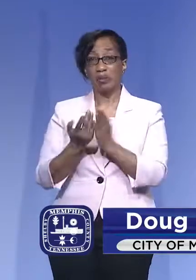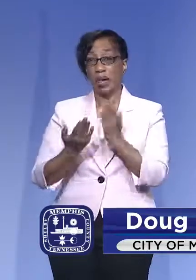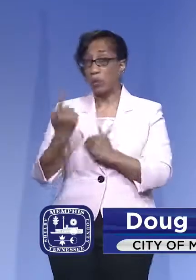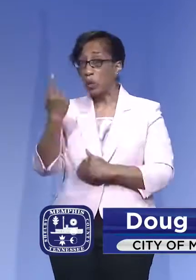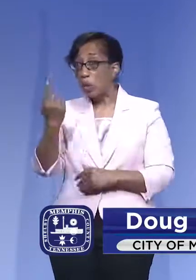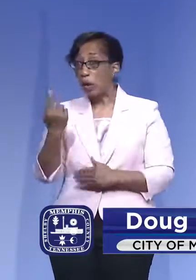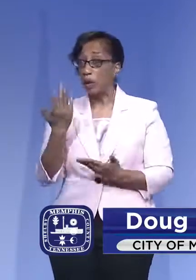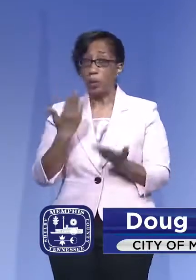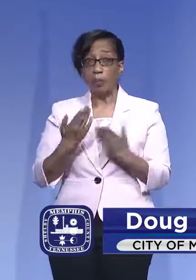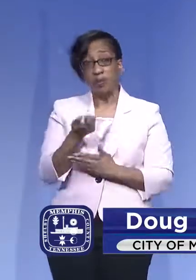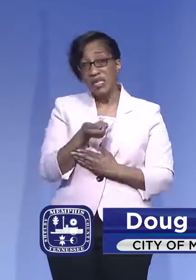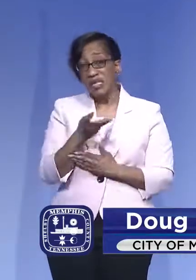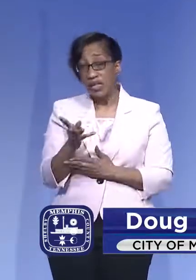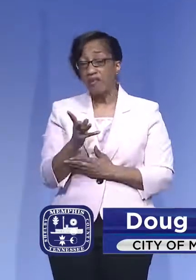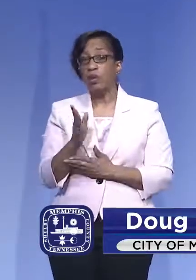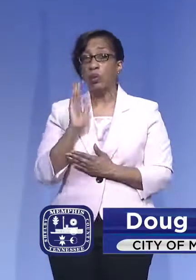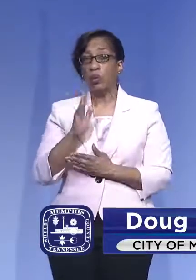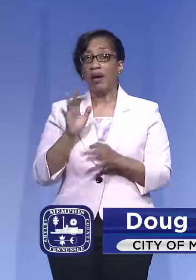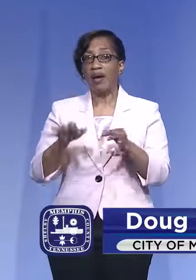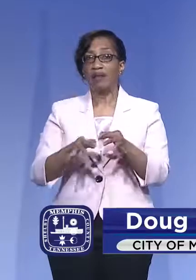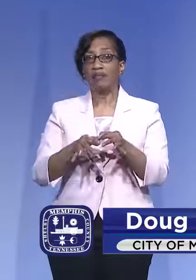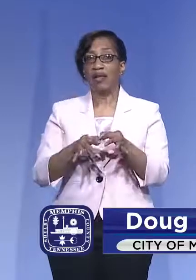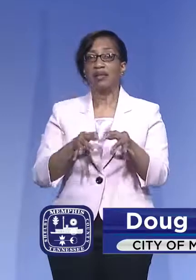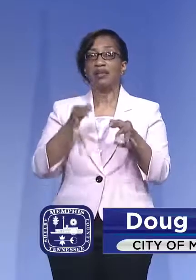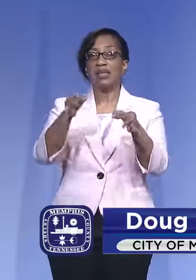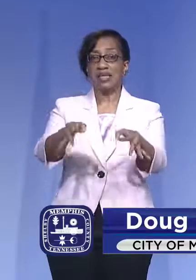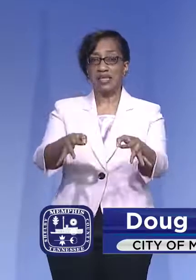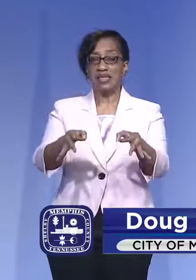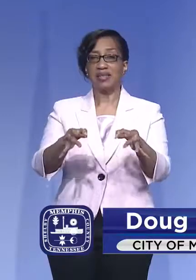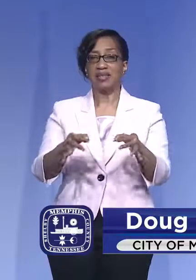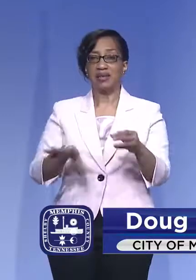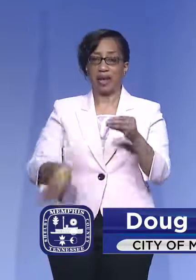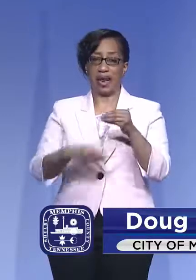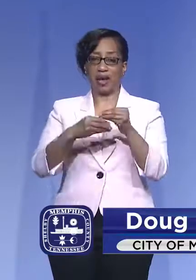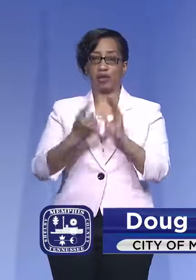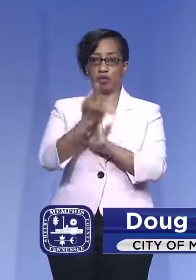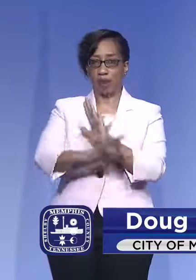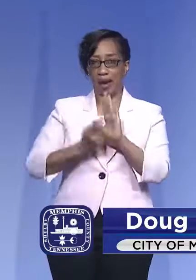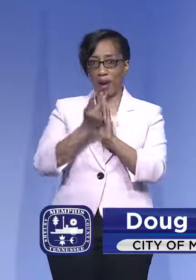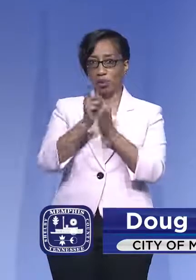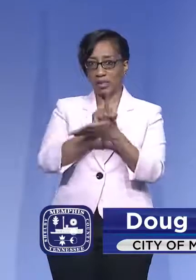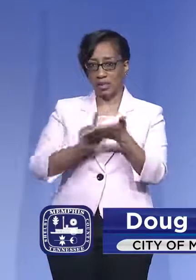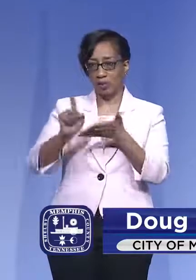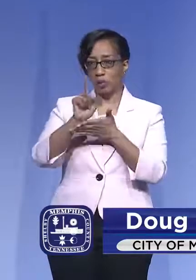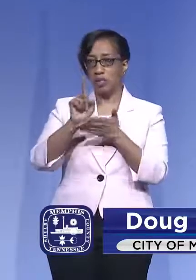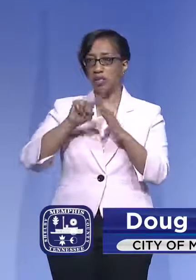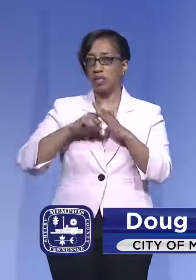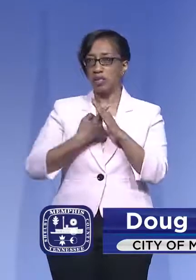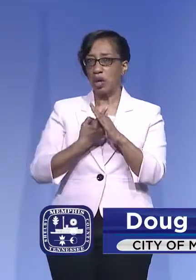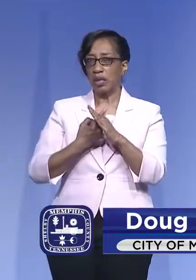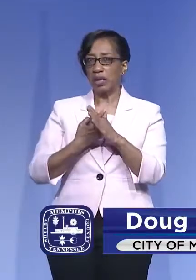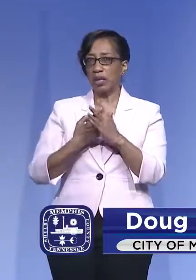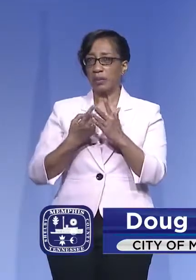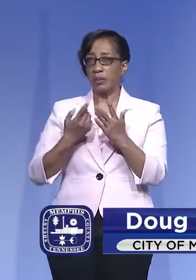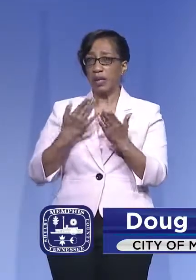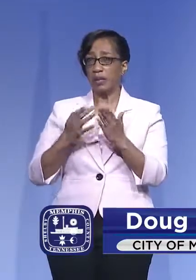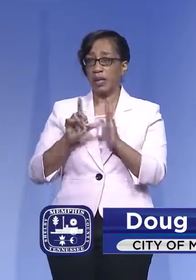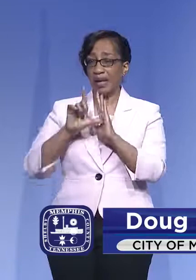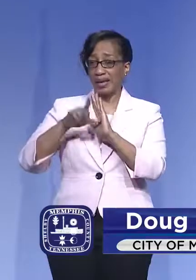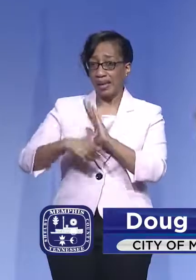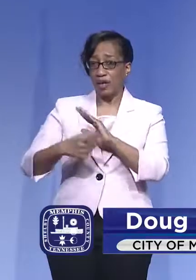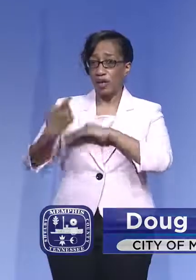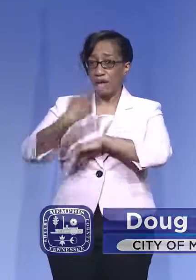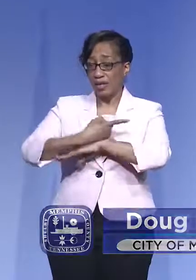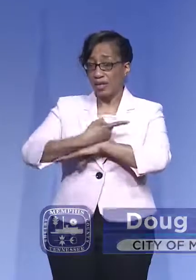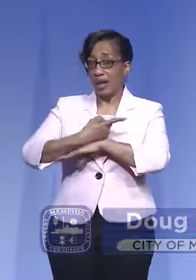not several of our sites will have some extended hours next week. So we'll look at extending, you know, maybe starting a little later in the day at a site and then